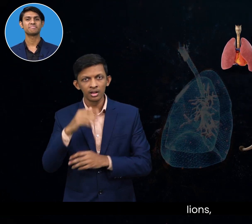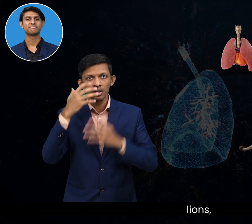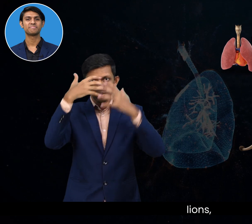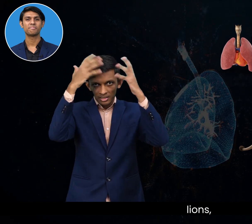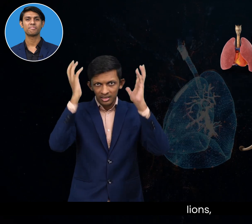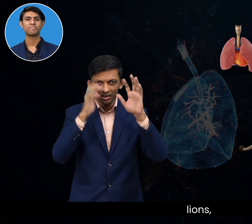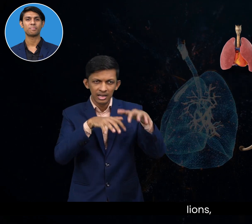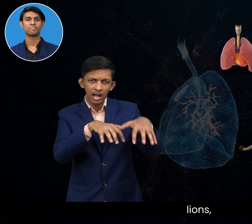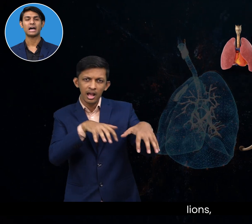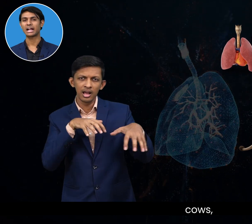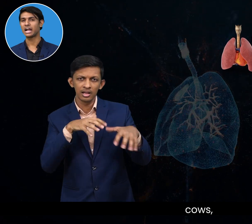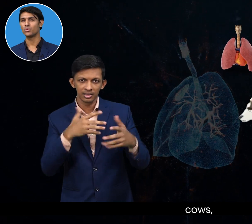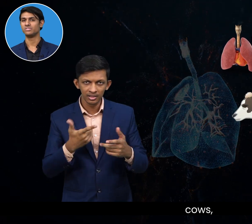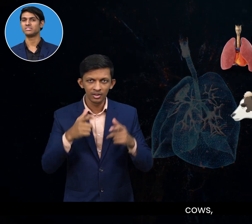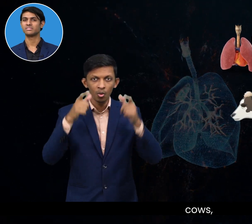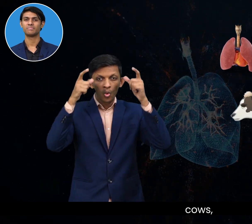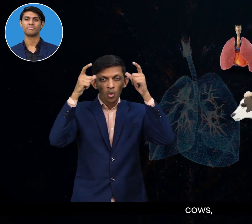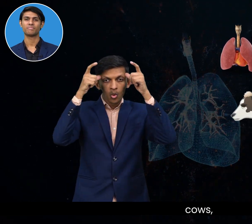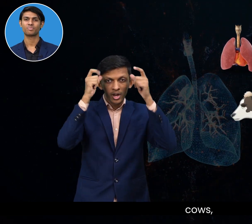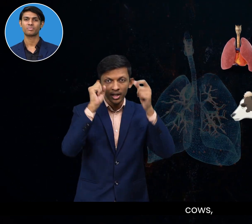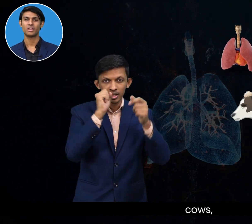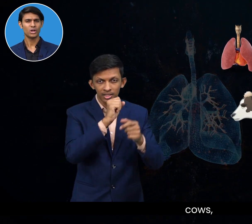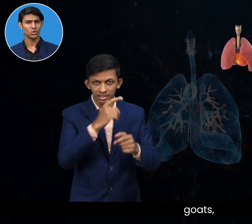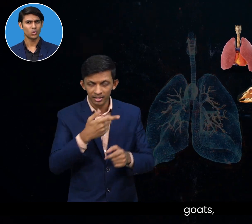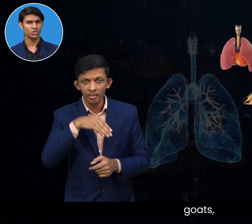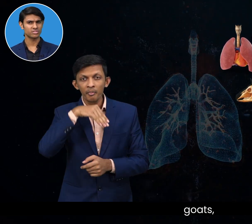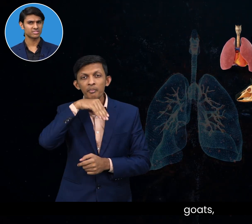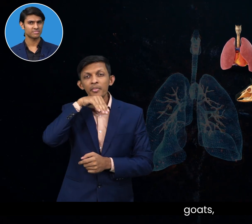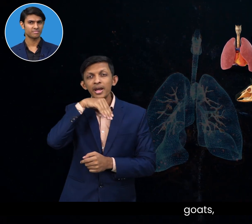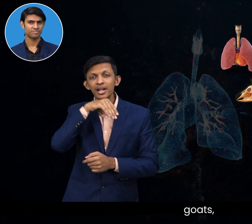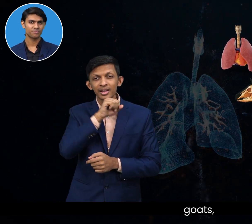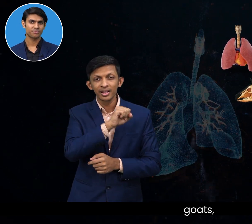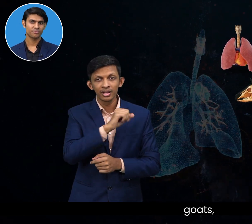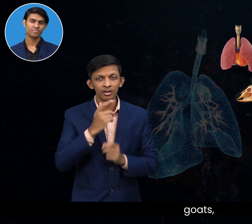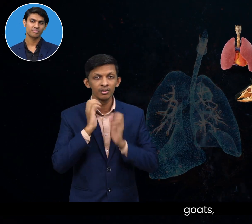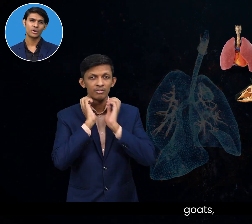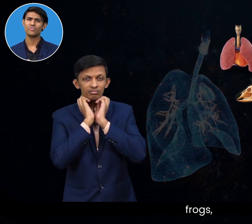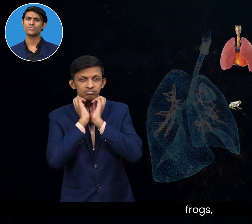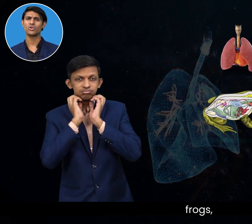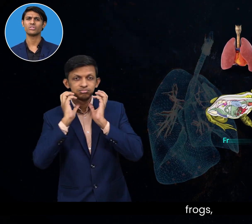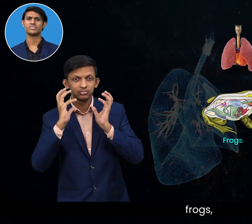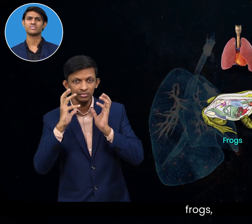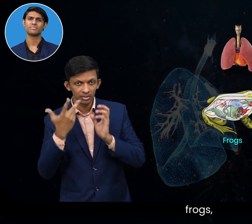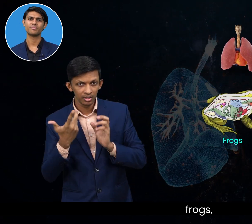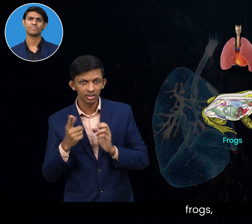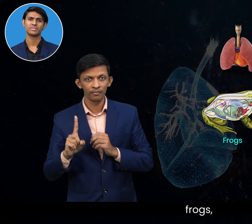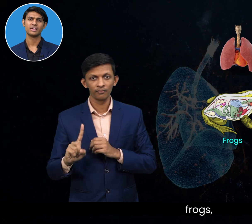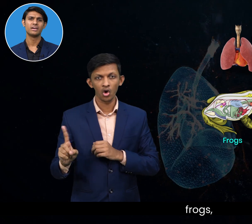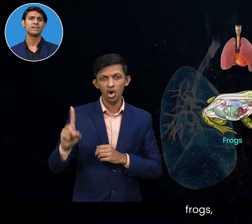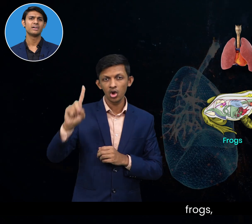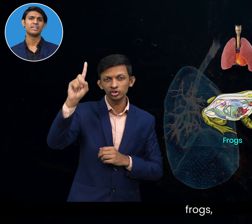lions, cows, goats, frogs,